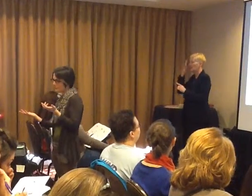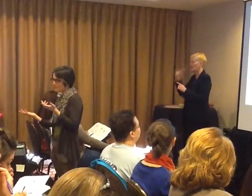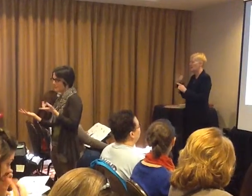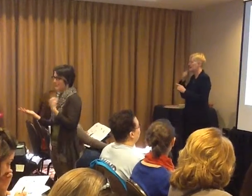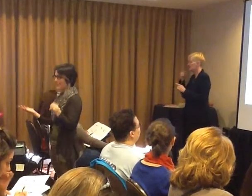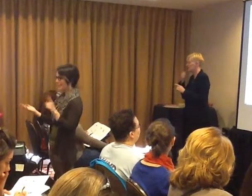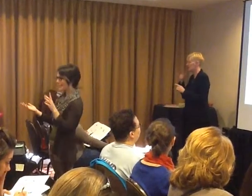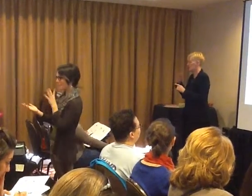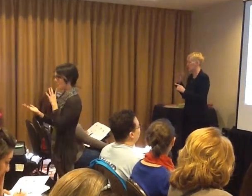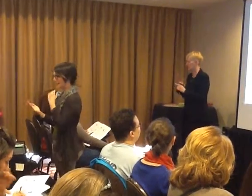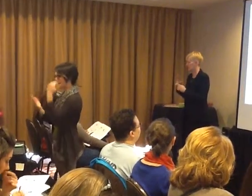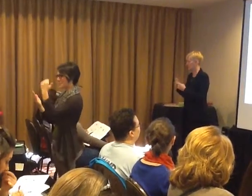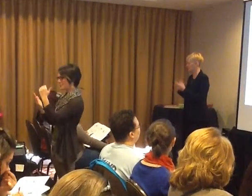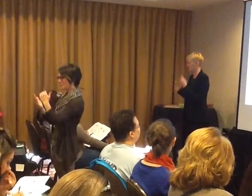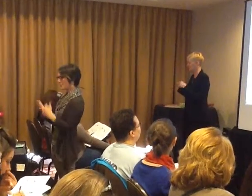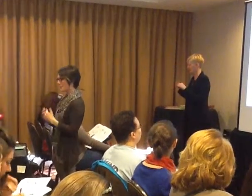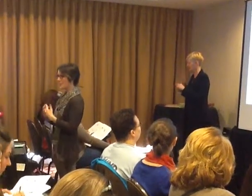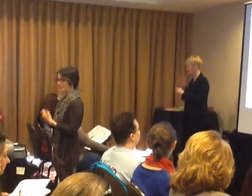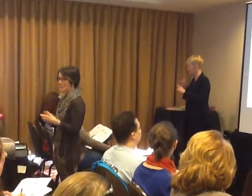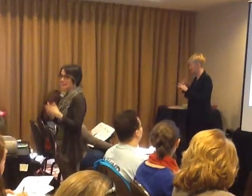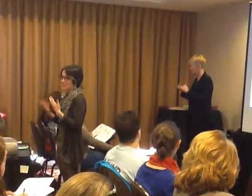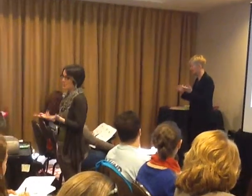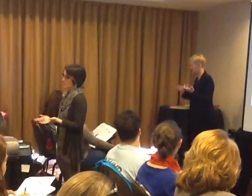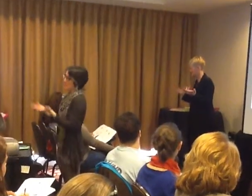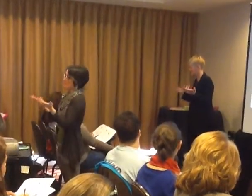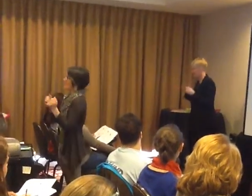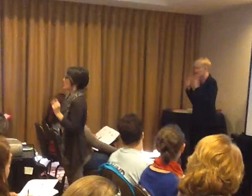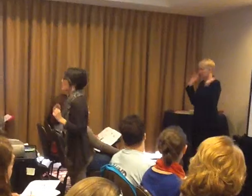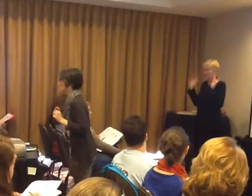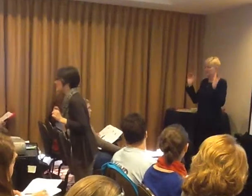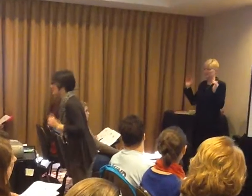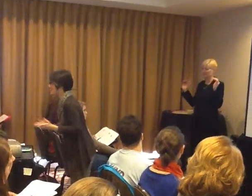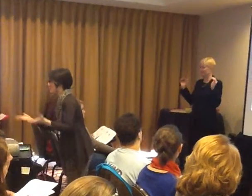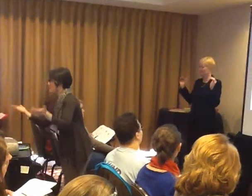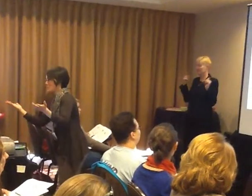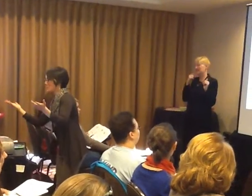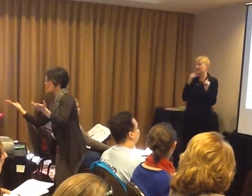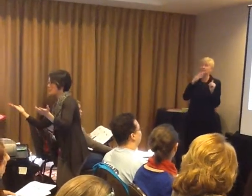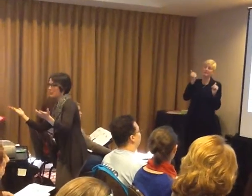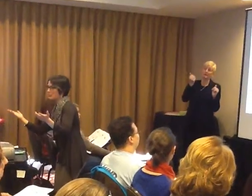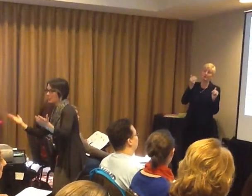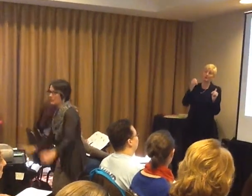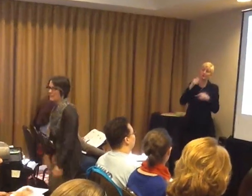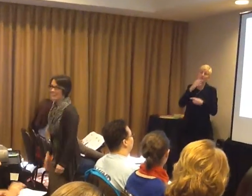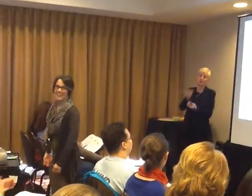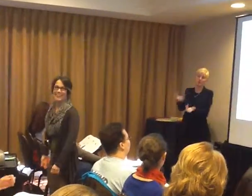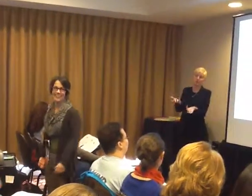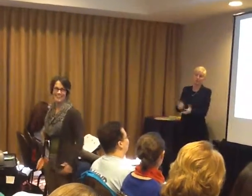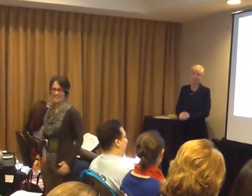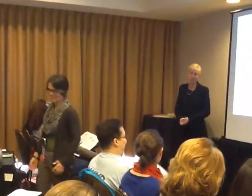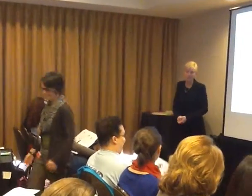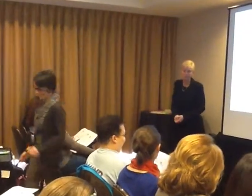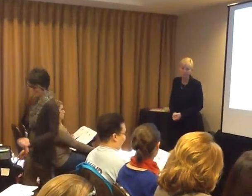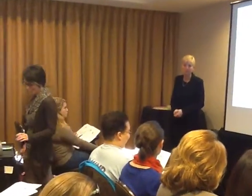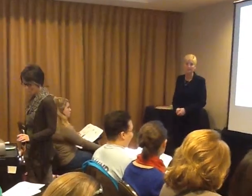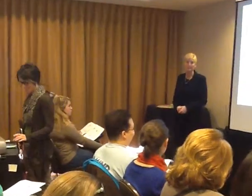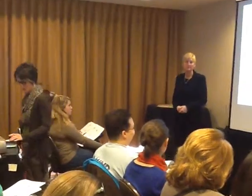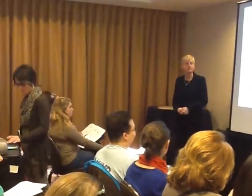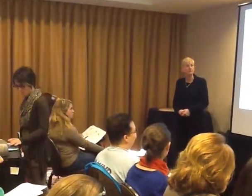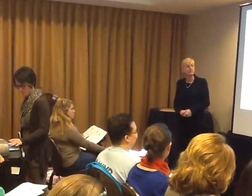benefit from signing and speaking at the same time when you're giving them a list, but that's what they said, so that's what I'm sharing with you.